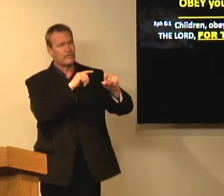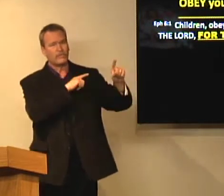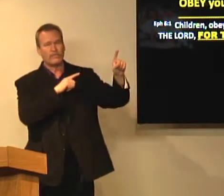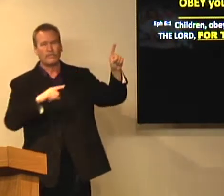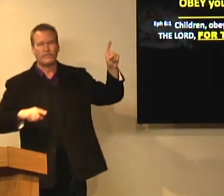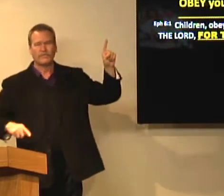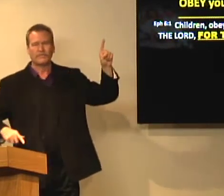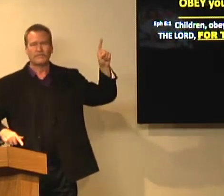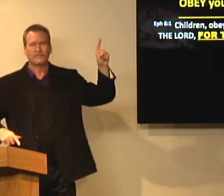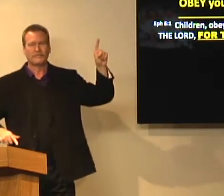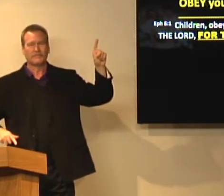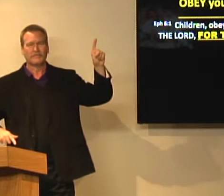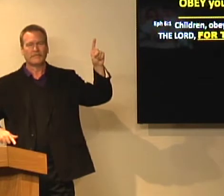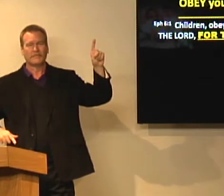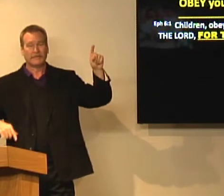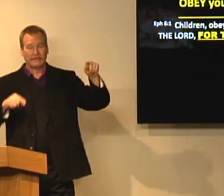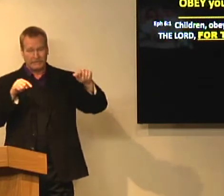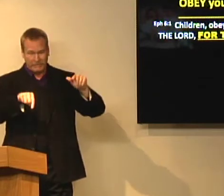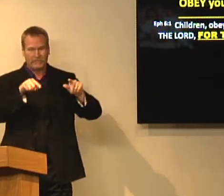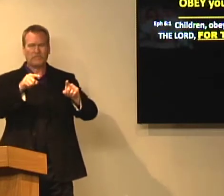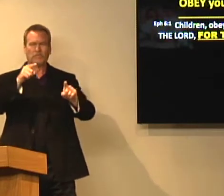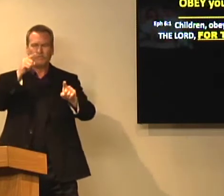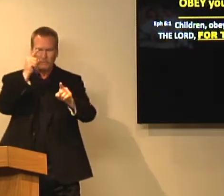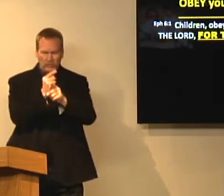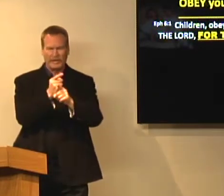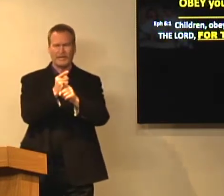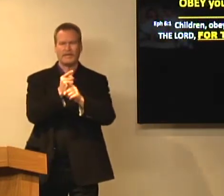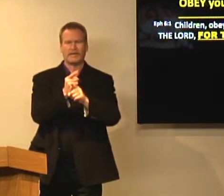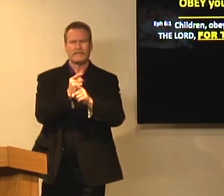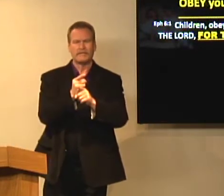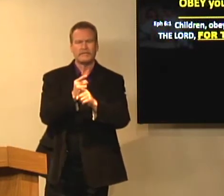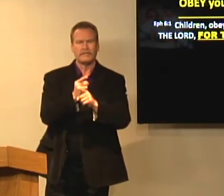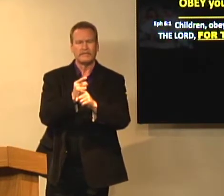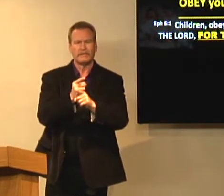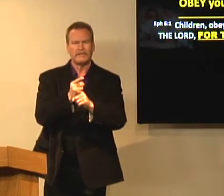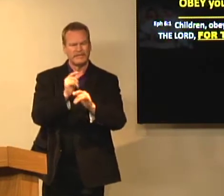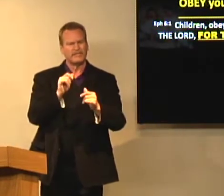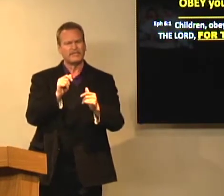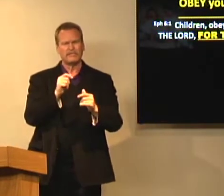in the Lord, for this is right.